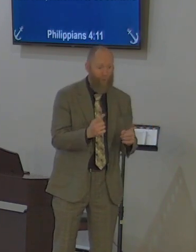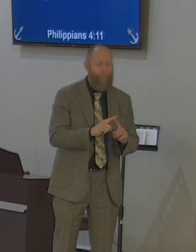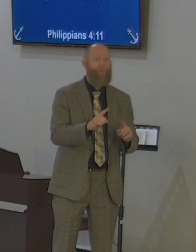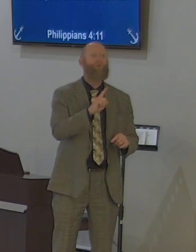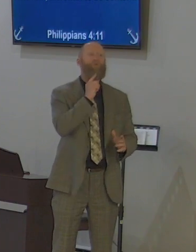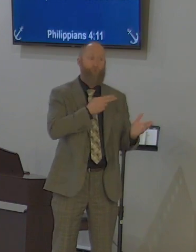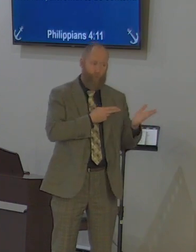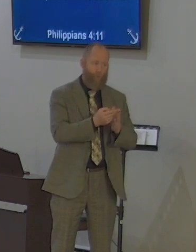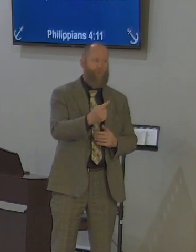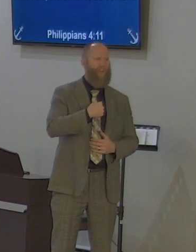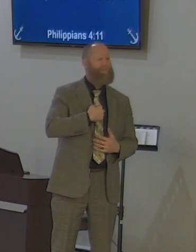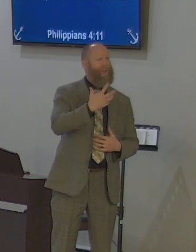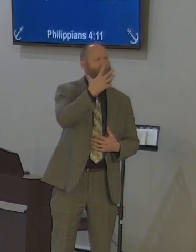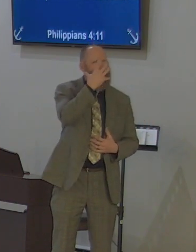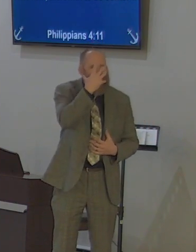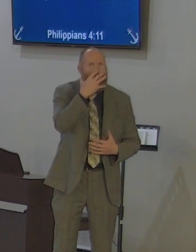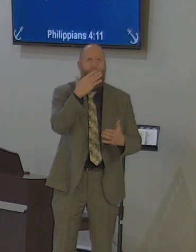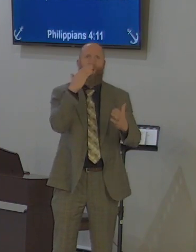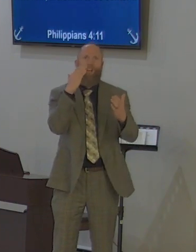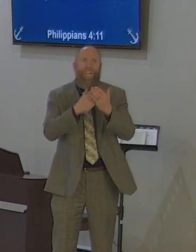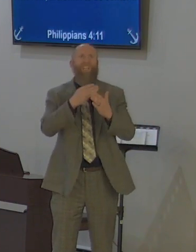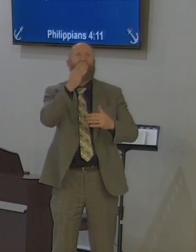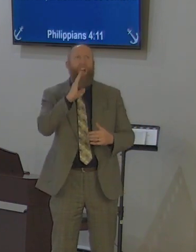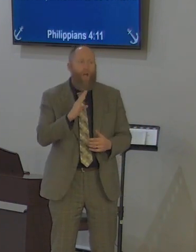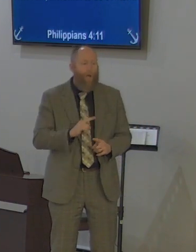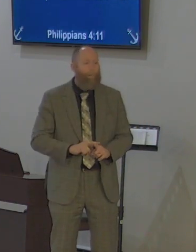for a while, but I've learned.